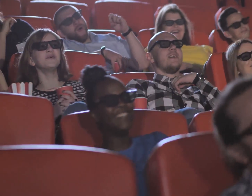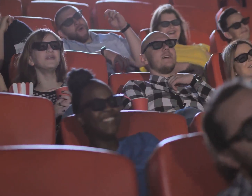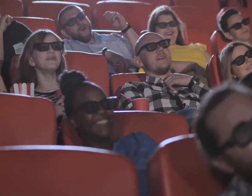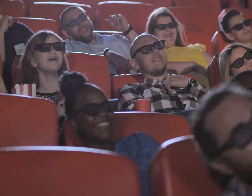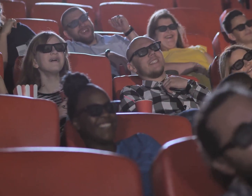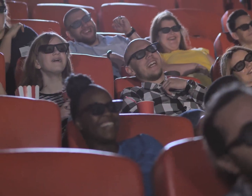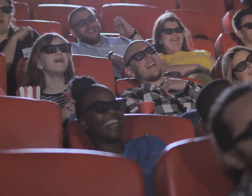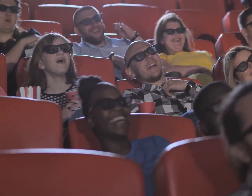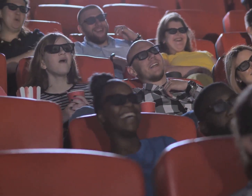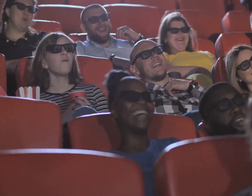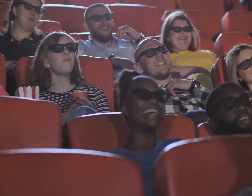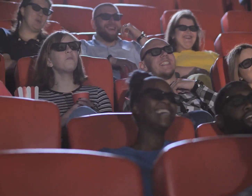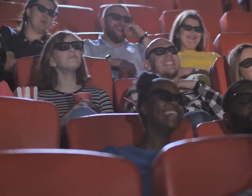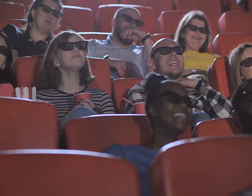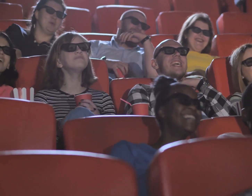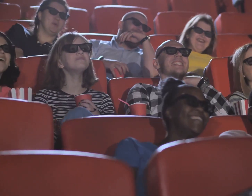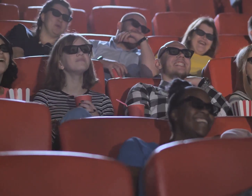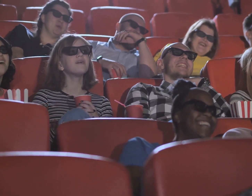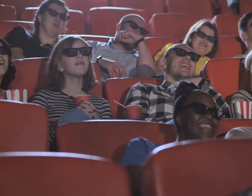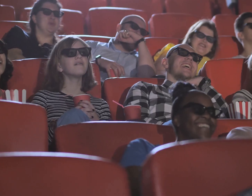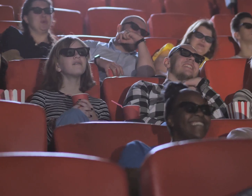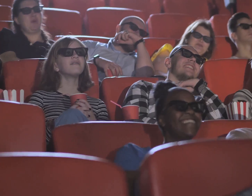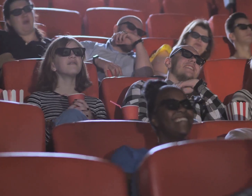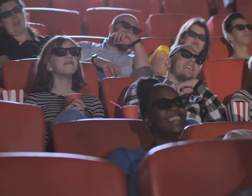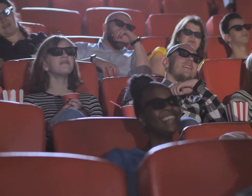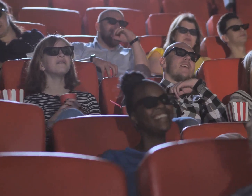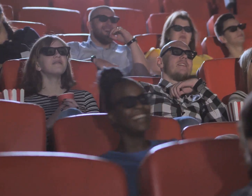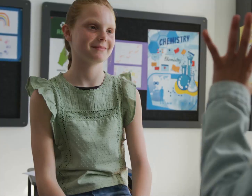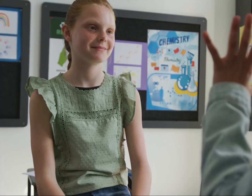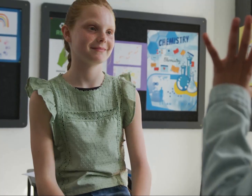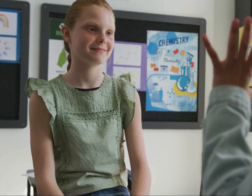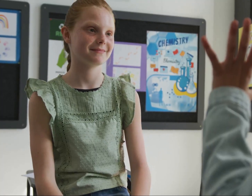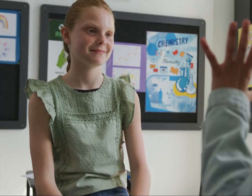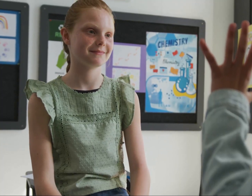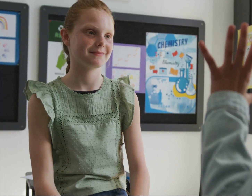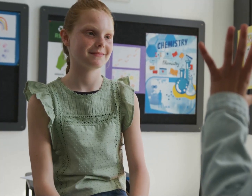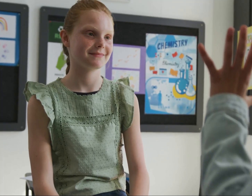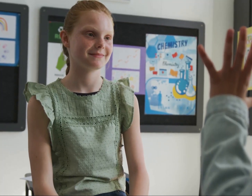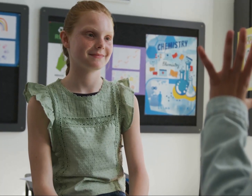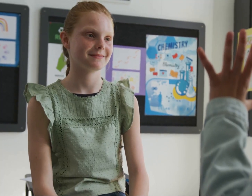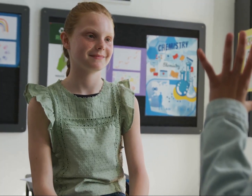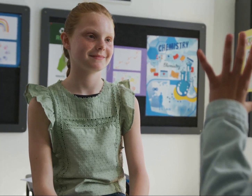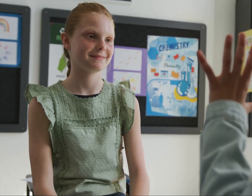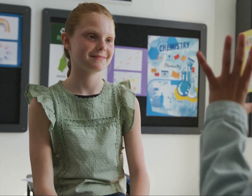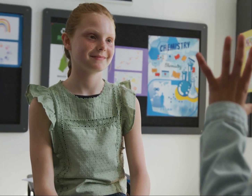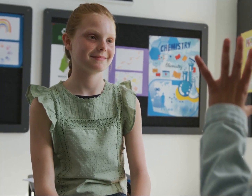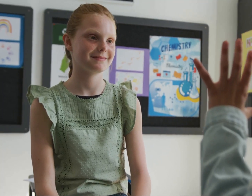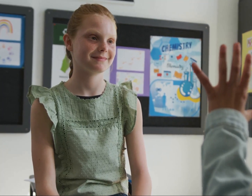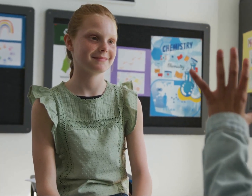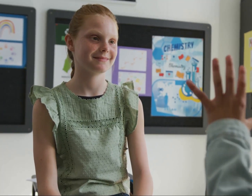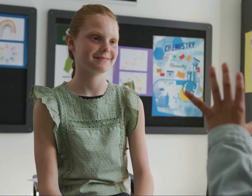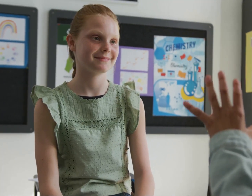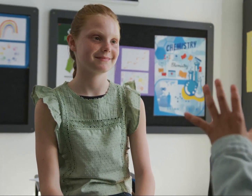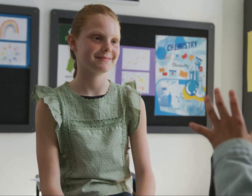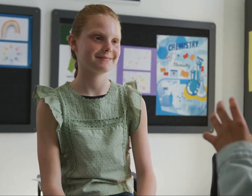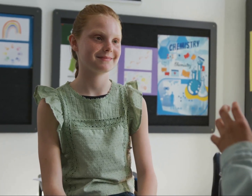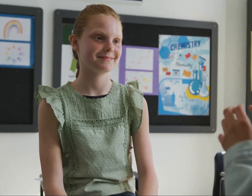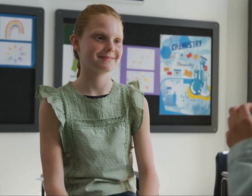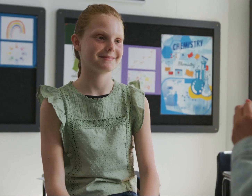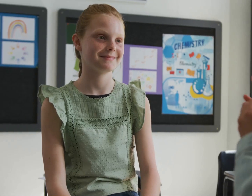many films, only the sign language is captioned. This approach has a built-in assumption that the audience can understand everything else but the sign